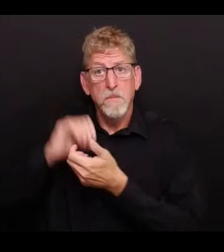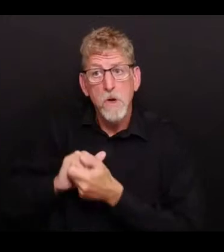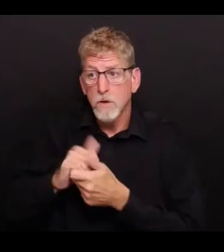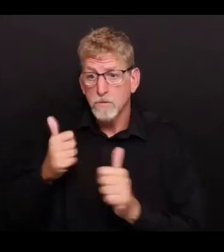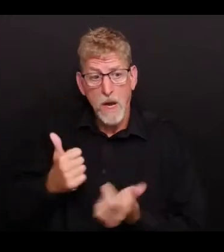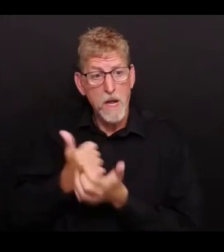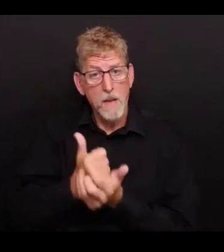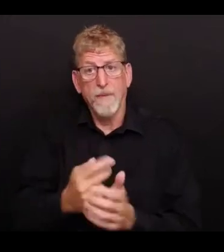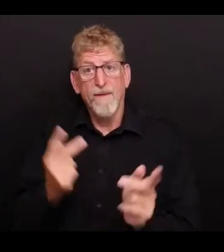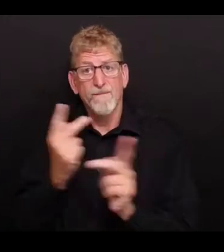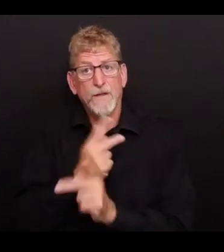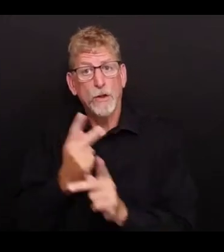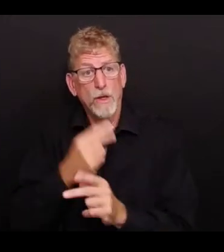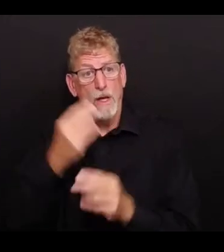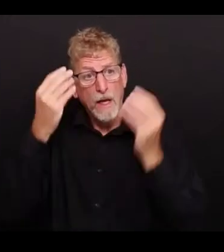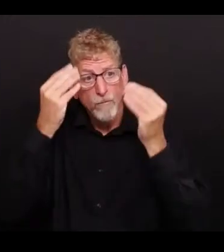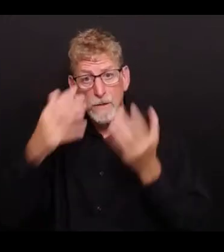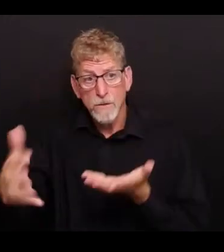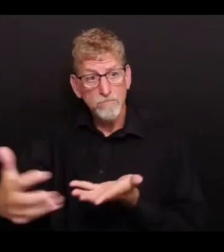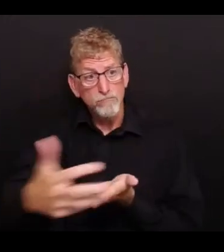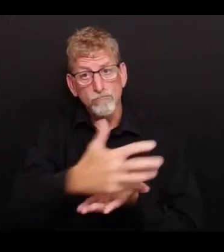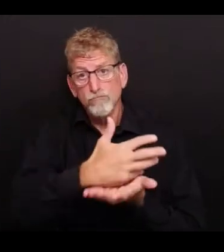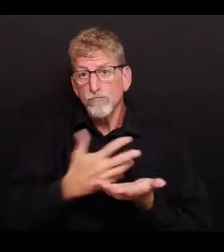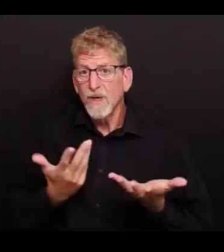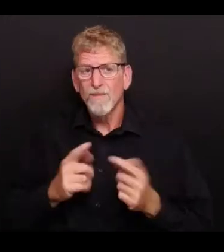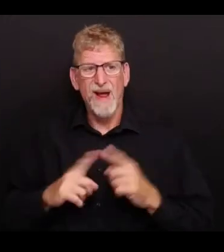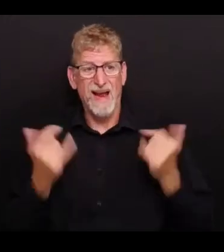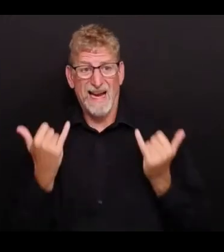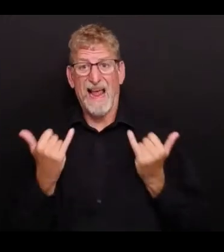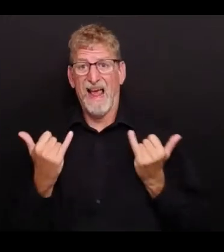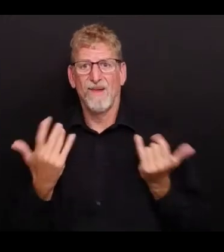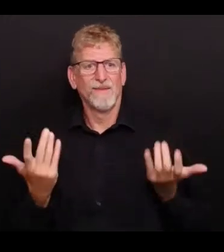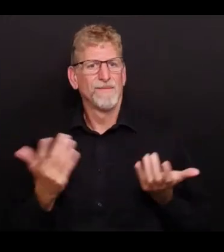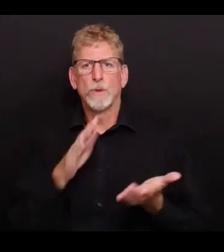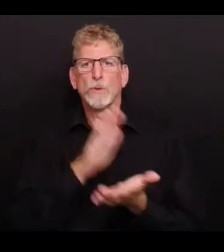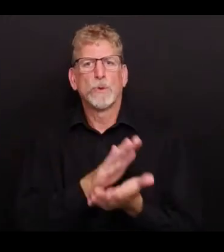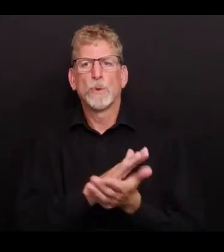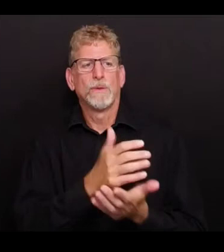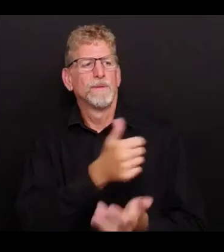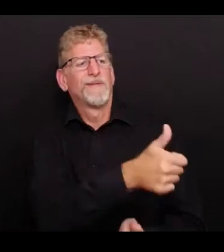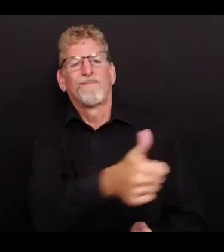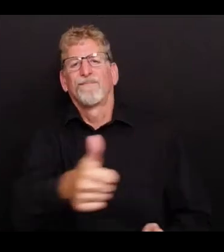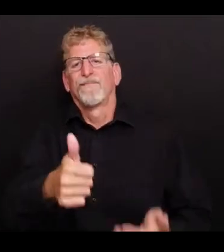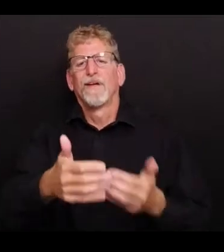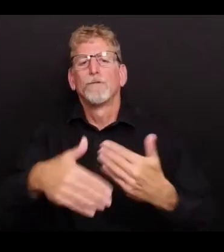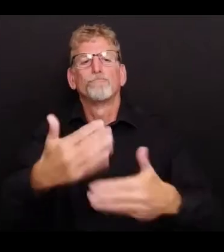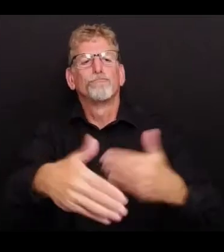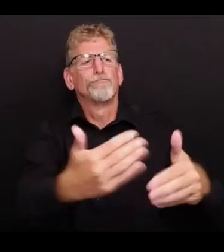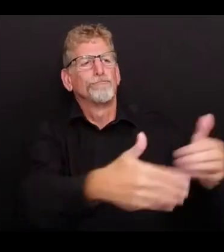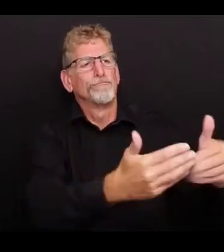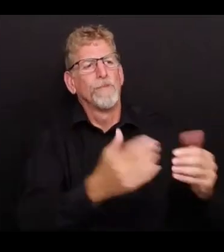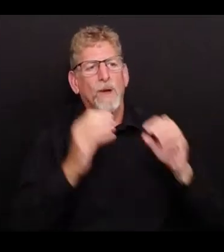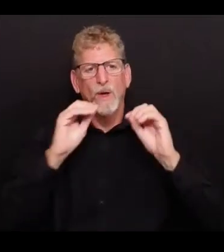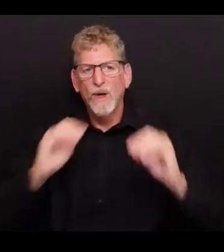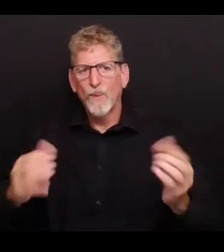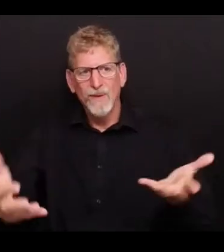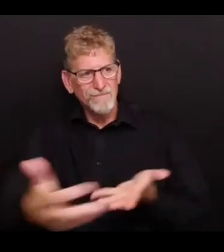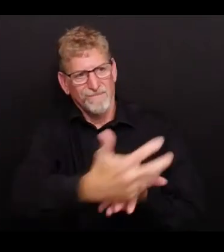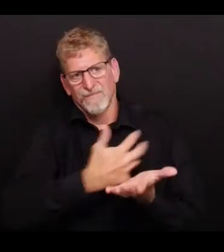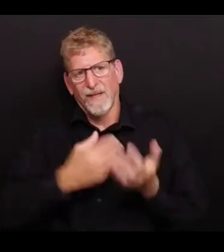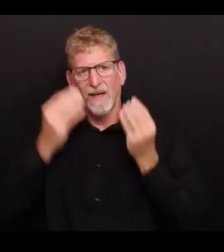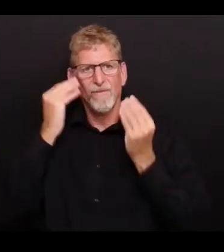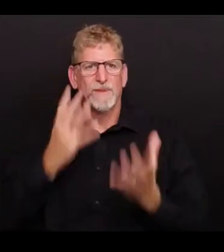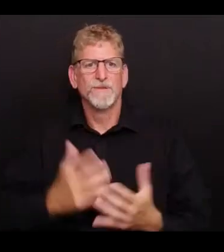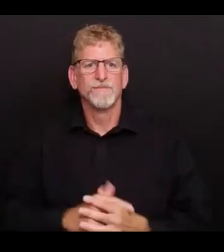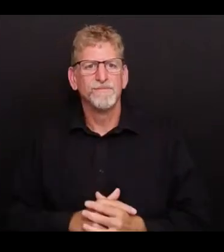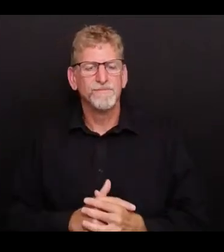as schools begin to get into their rhythm, that's where we'll begin to gather that information. Do